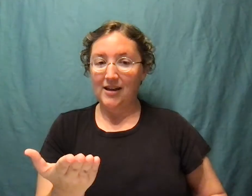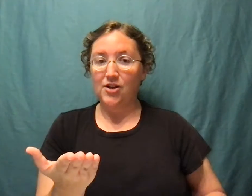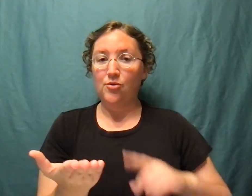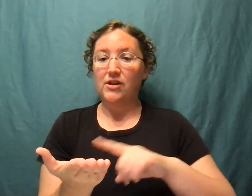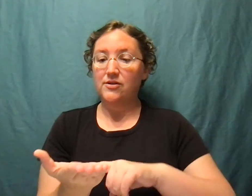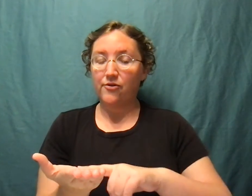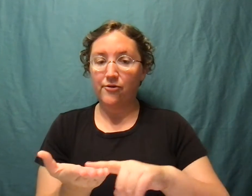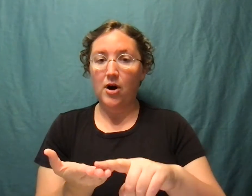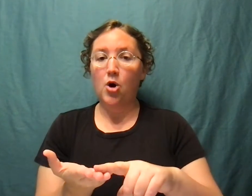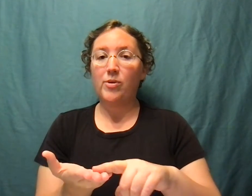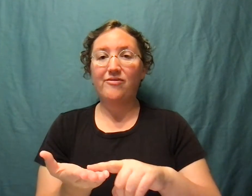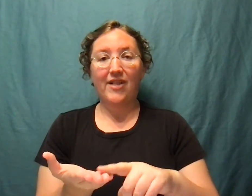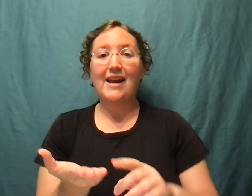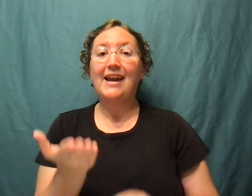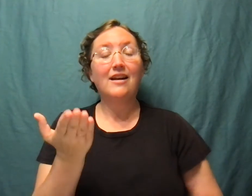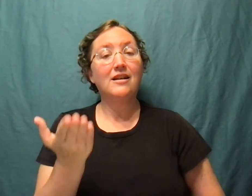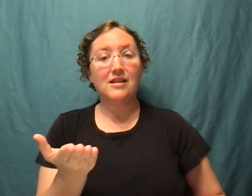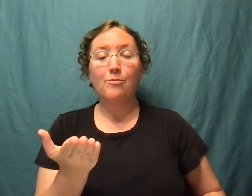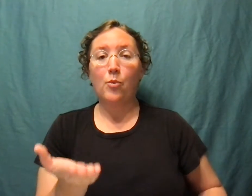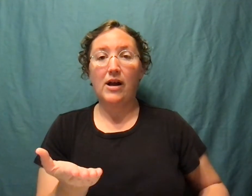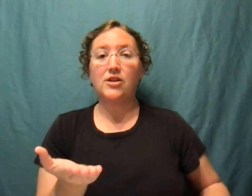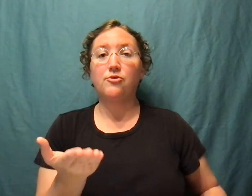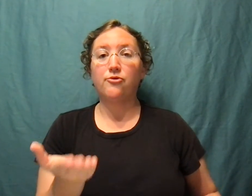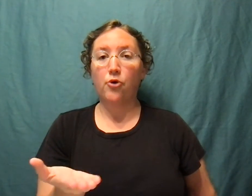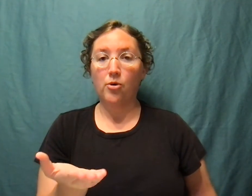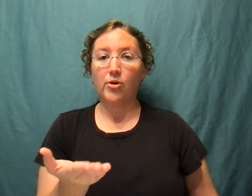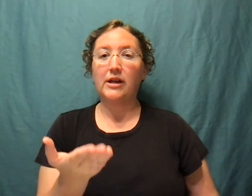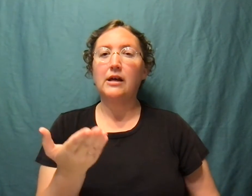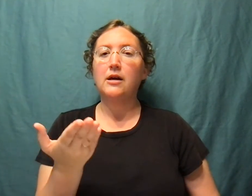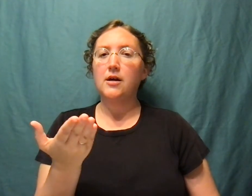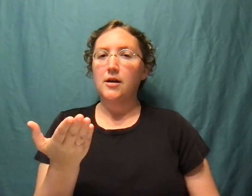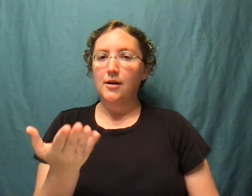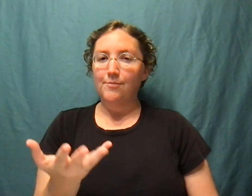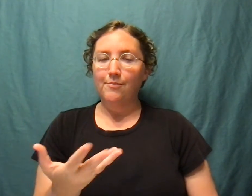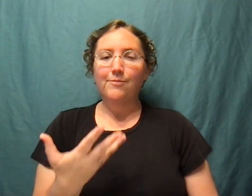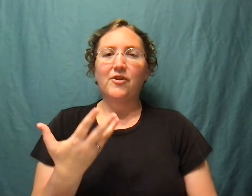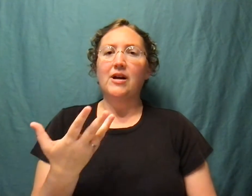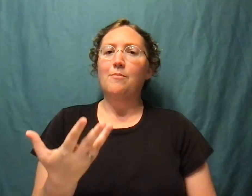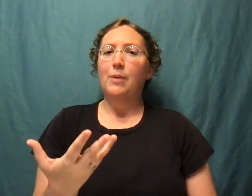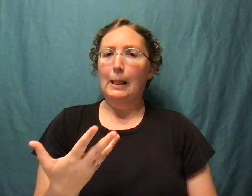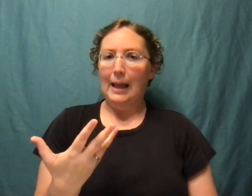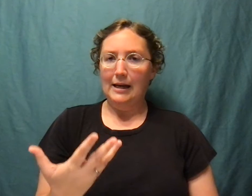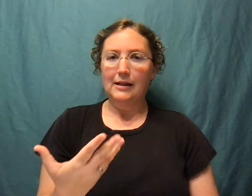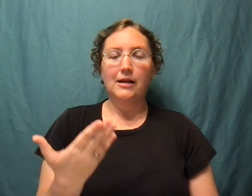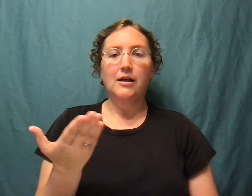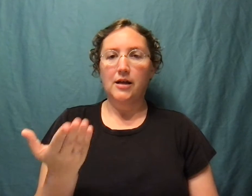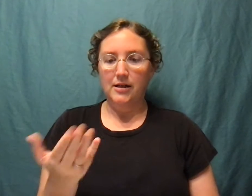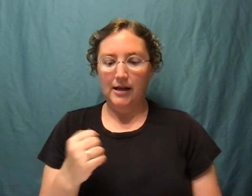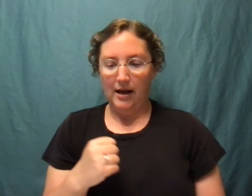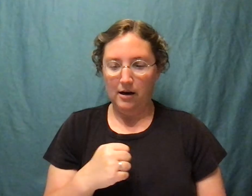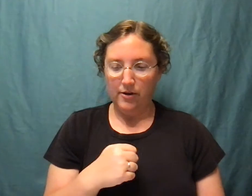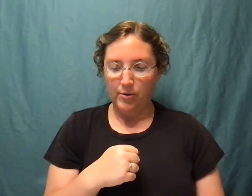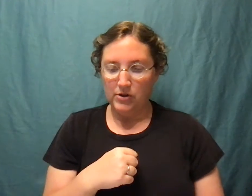you. This open flat hand is a way to formally, very politely indicate another person.